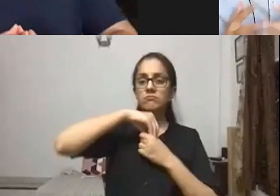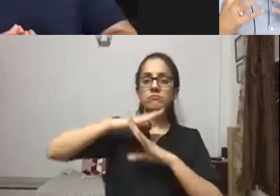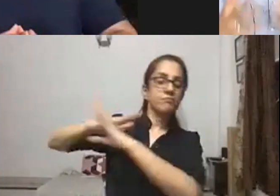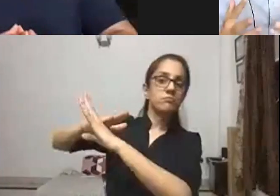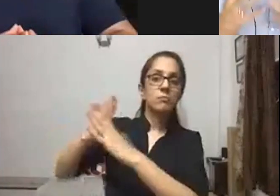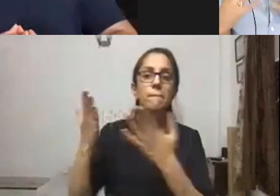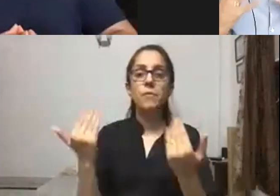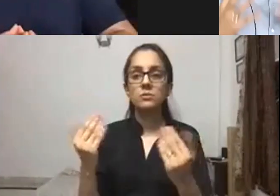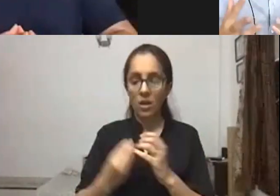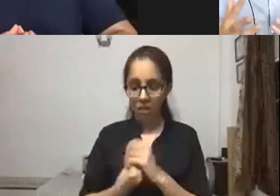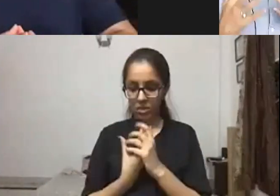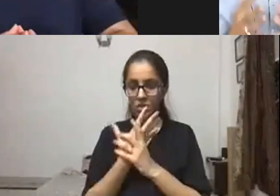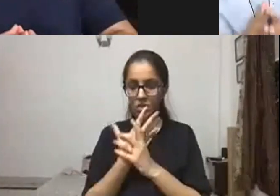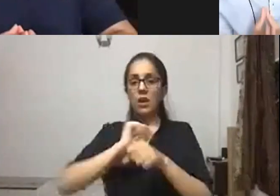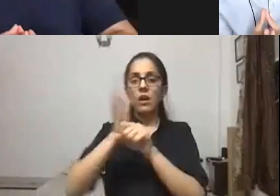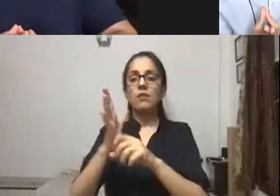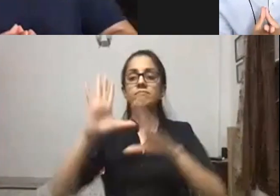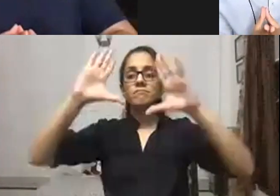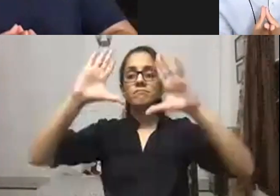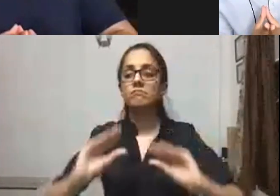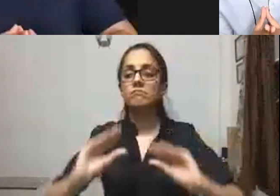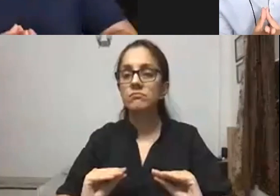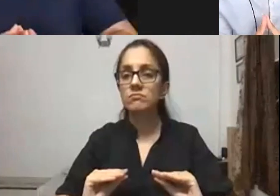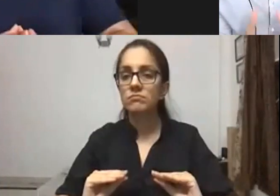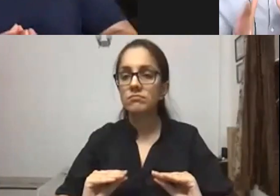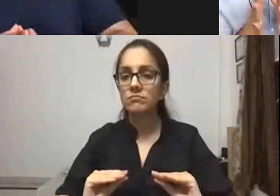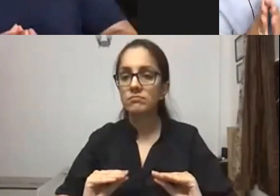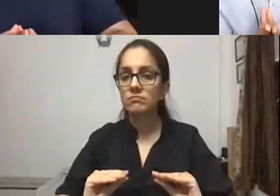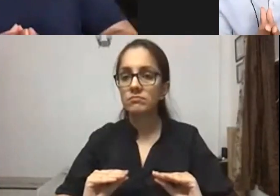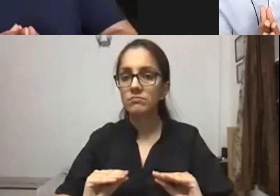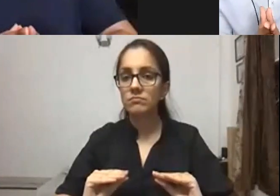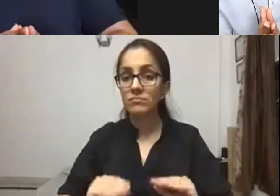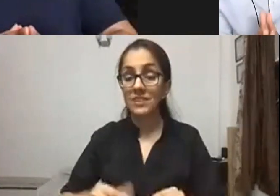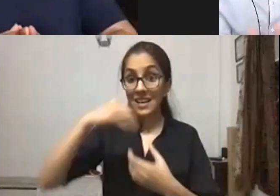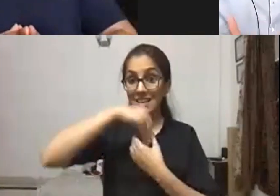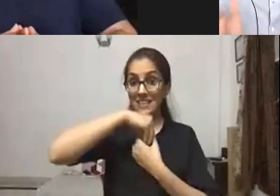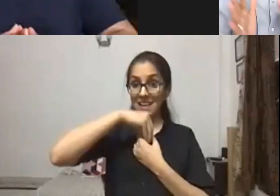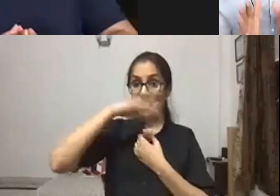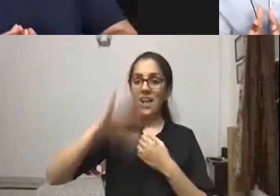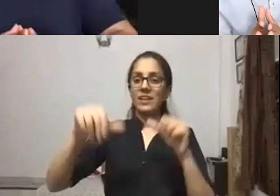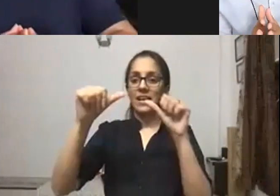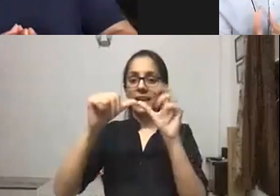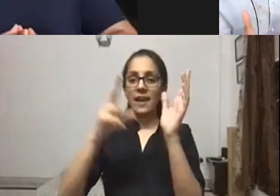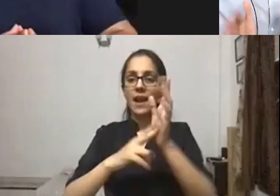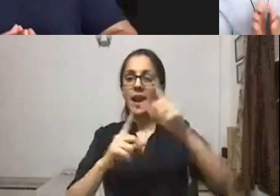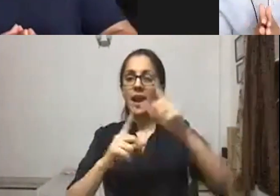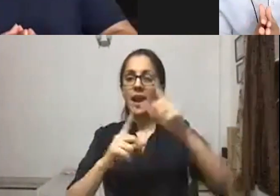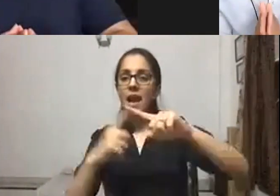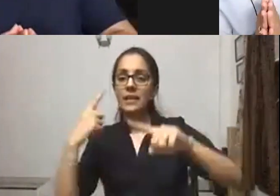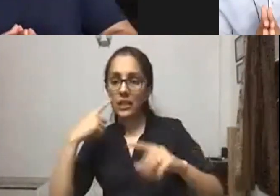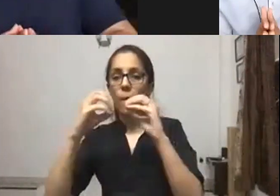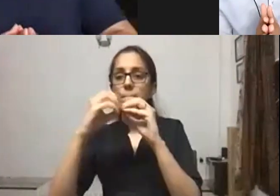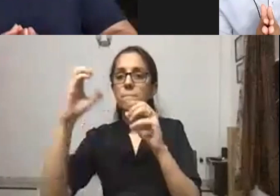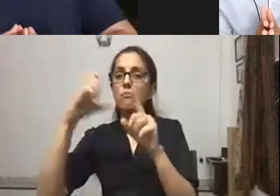let it affect more and cause the disease. So antibodies will be formed, and